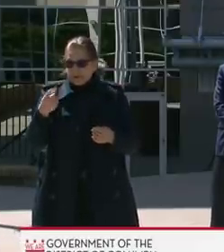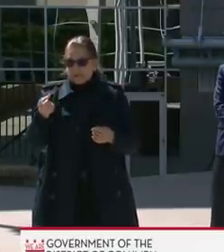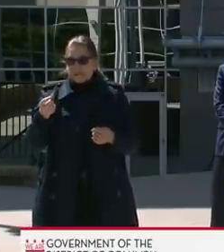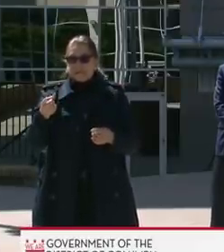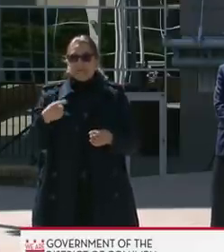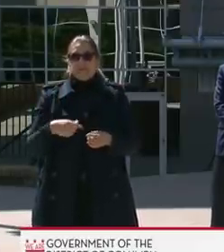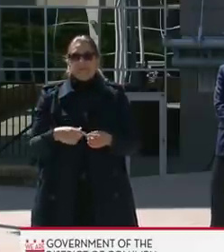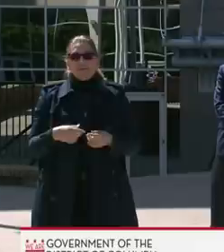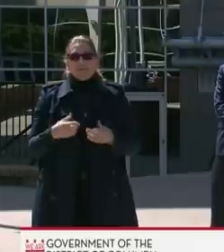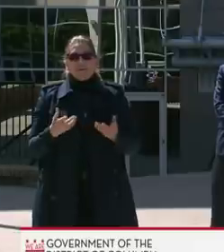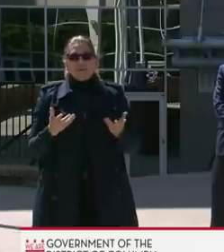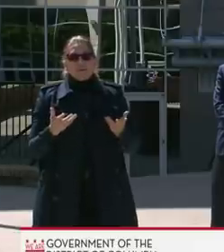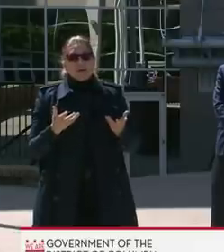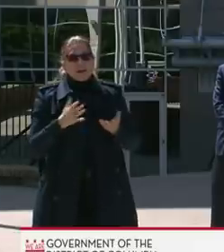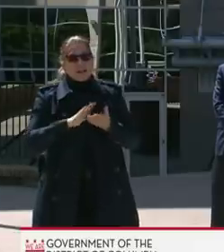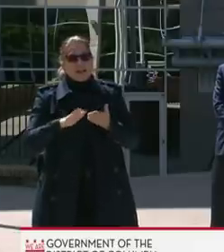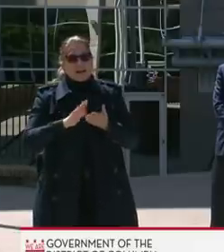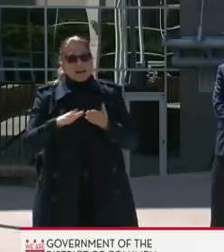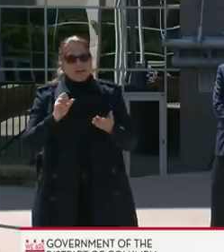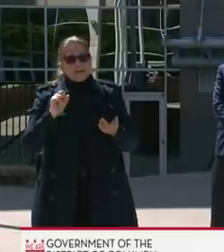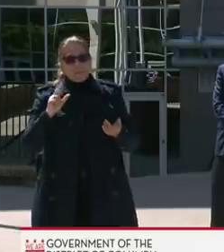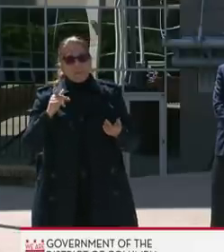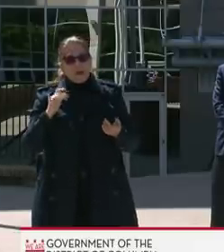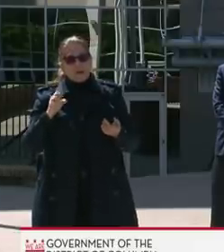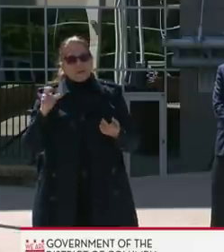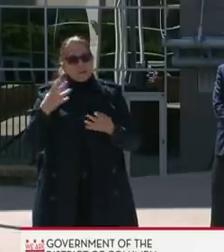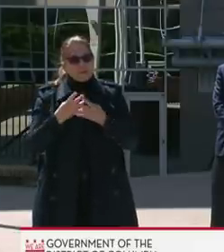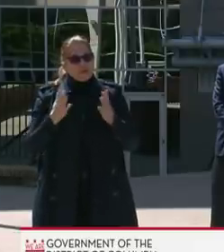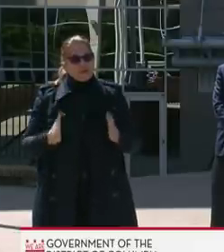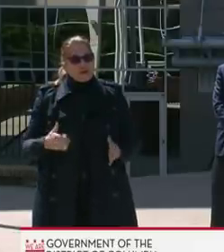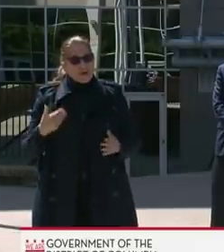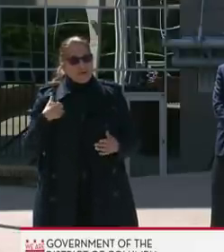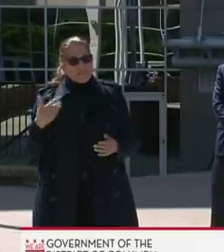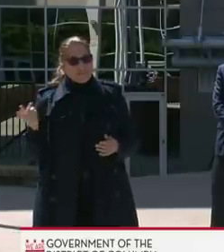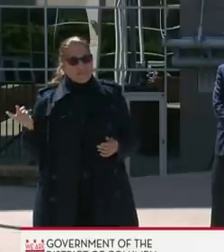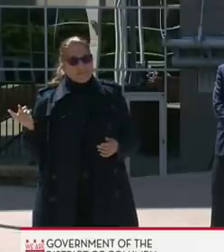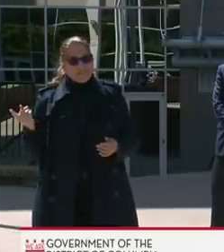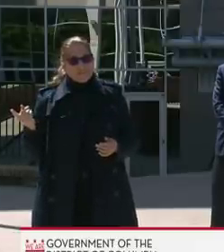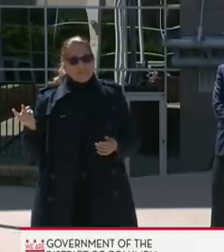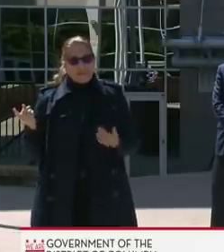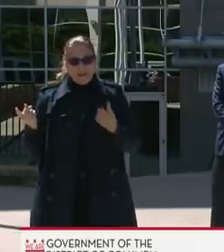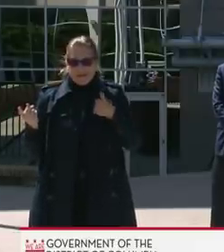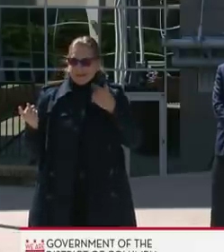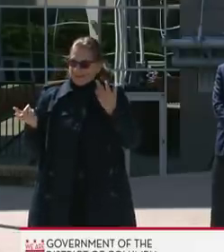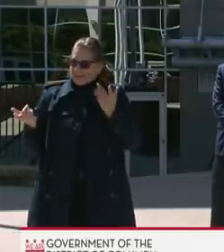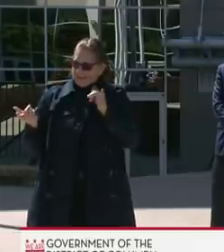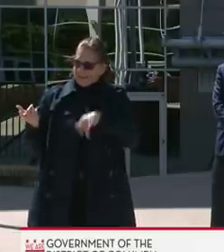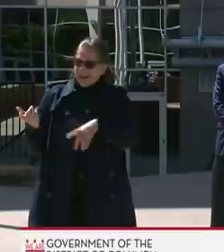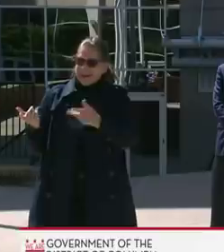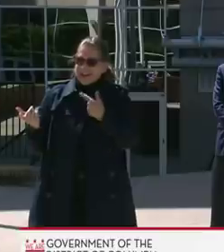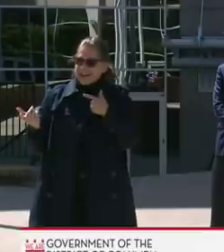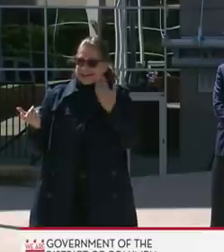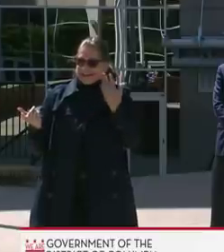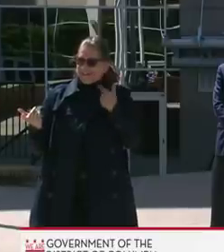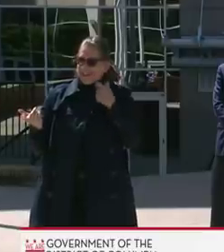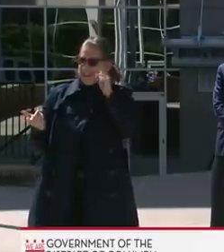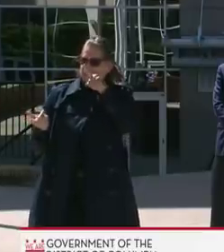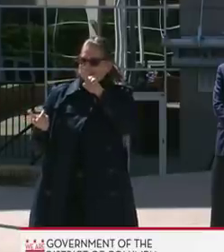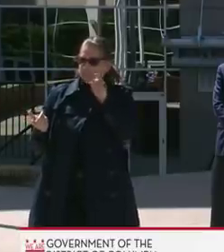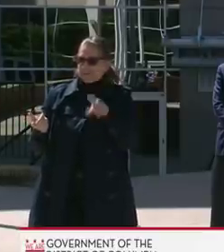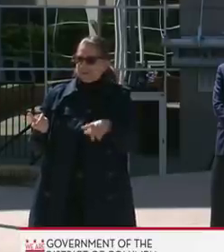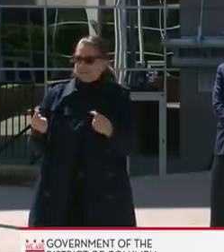supplies they're getting to clean their cells with? I'll also have to confirm that. Yes. Race